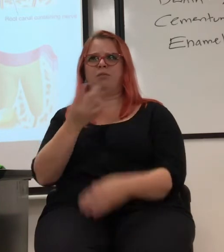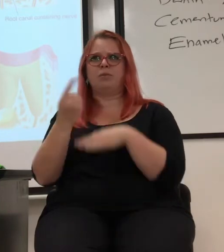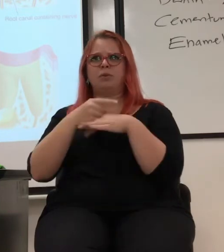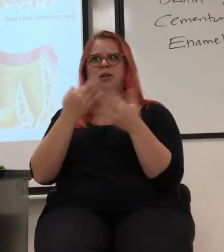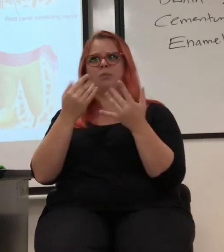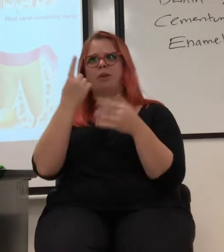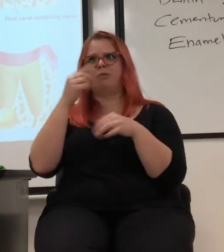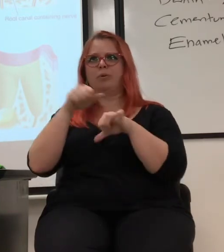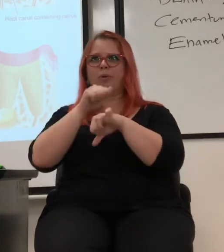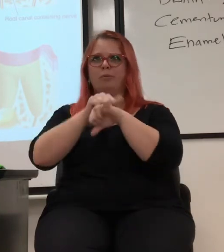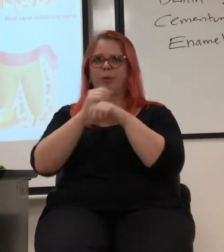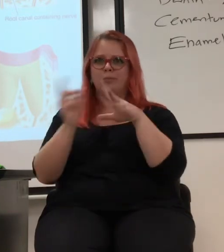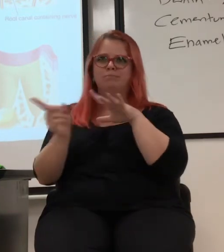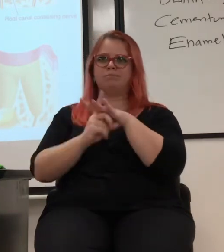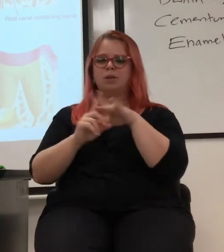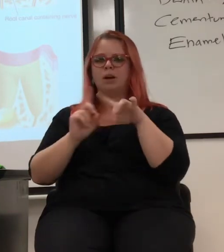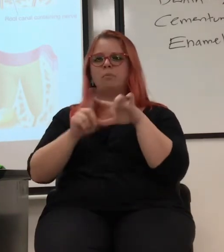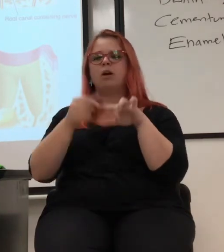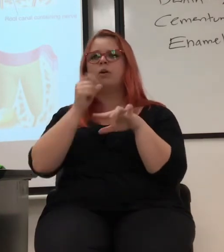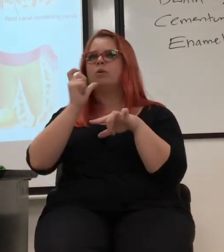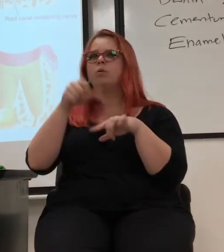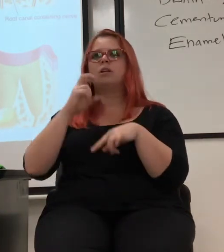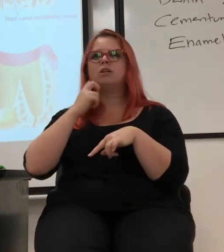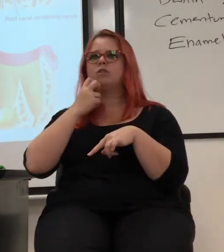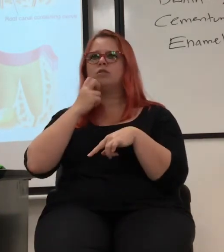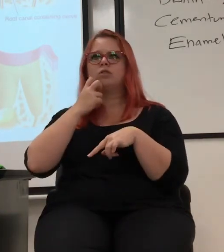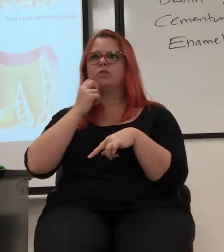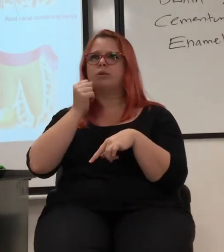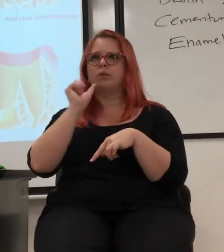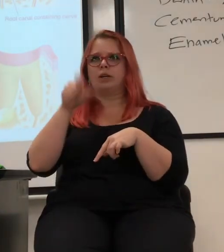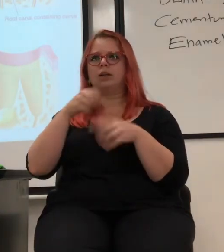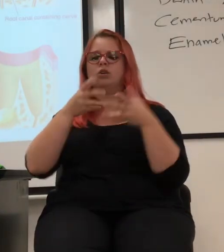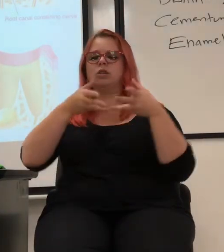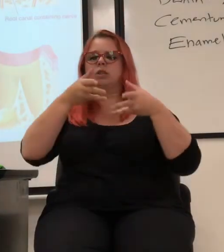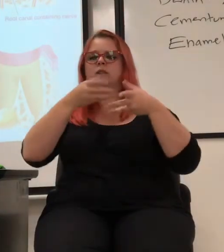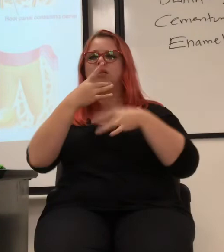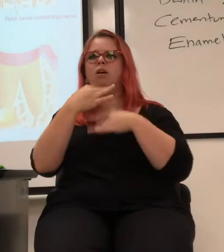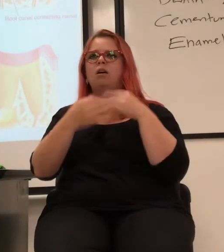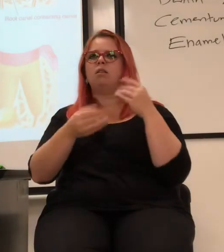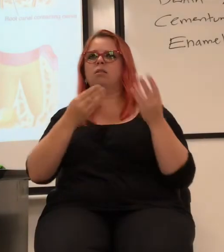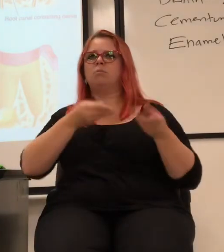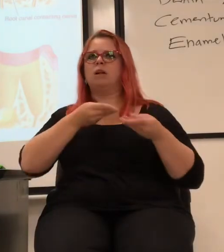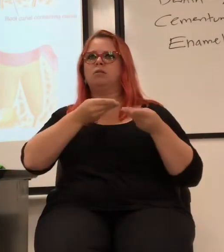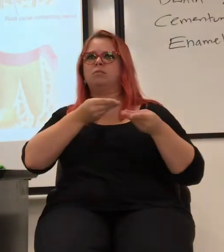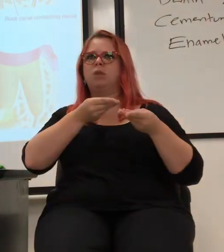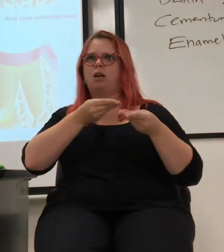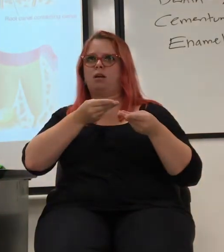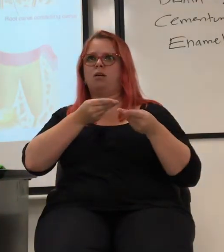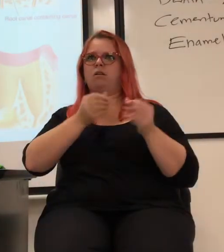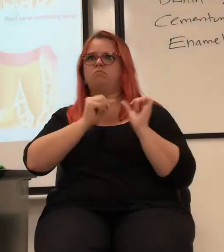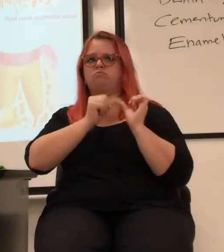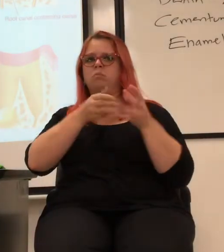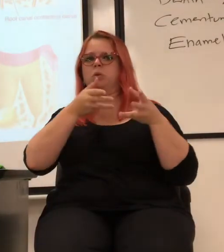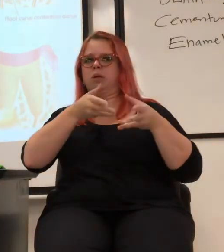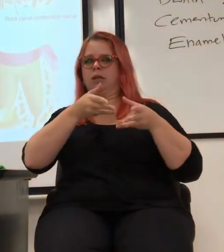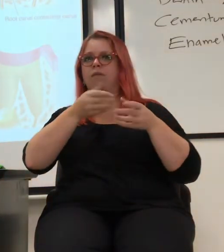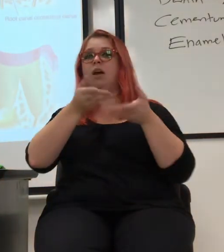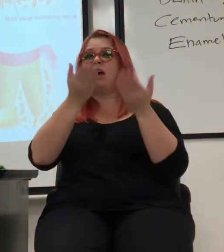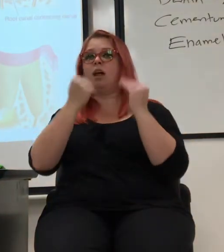appointment. But you don't need the nerve. You just need to leave the blood supply intact. Then you'd want to